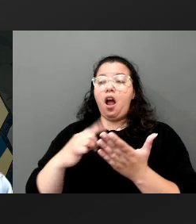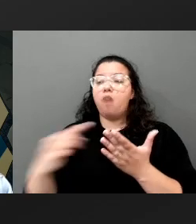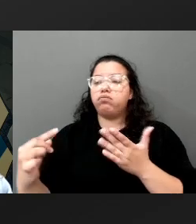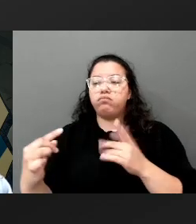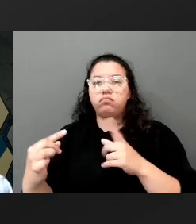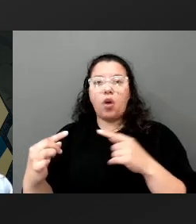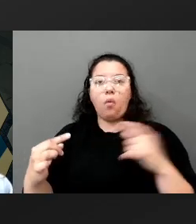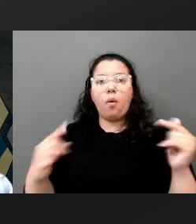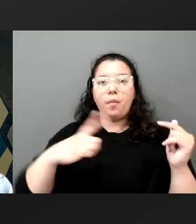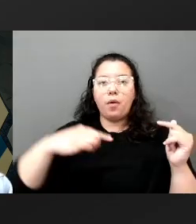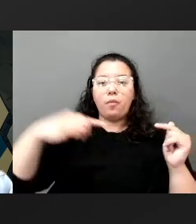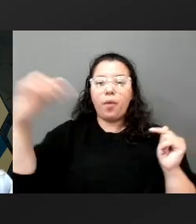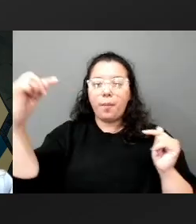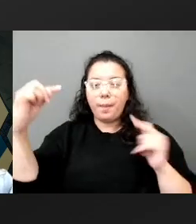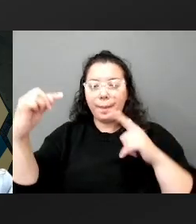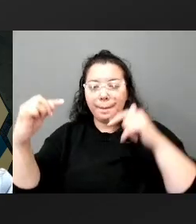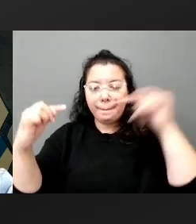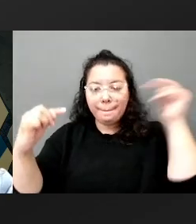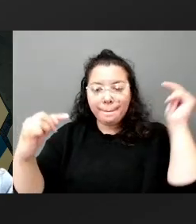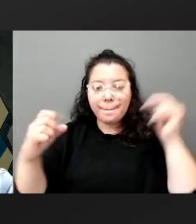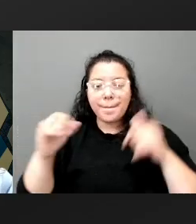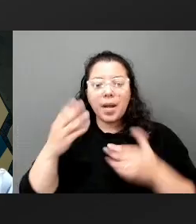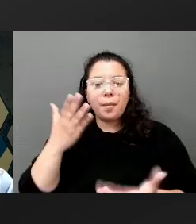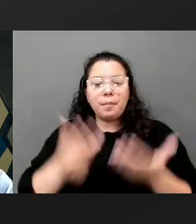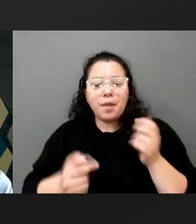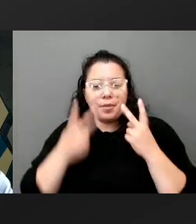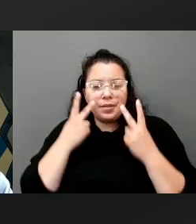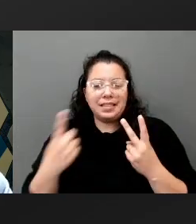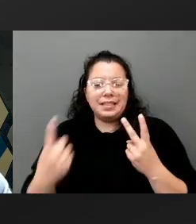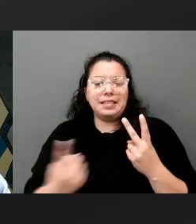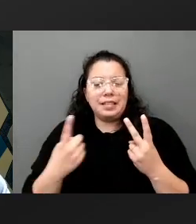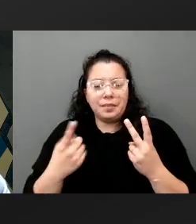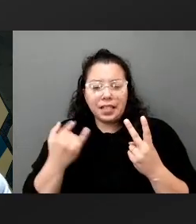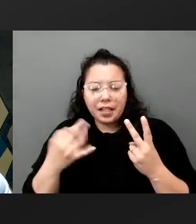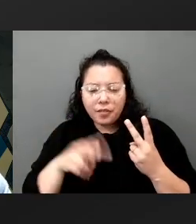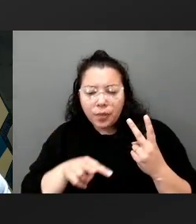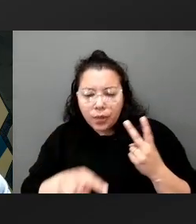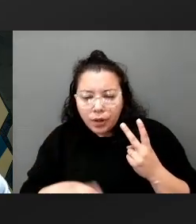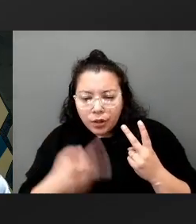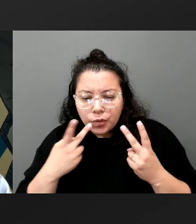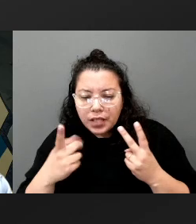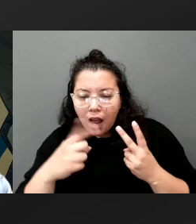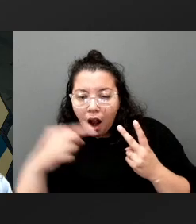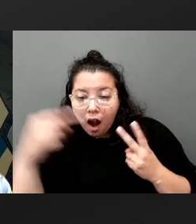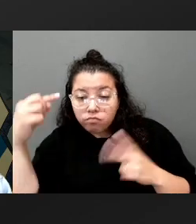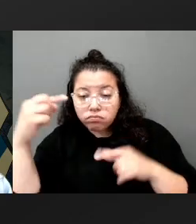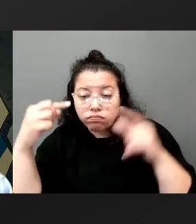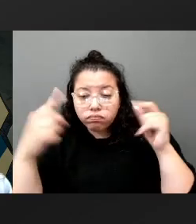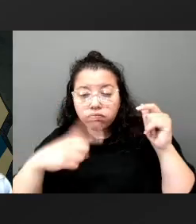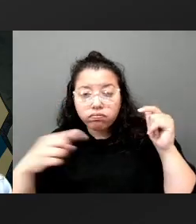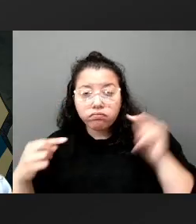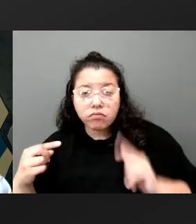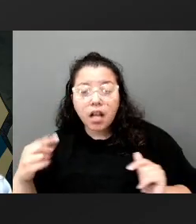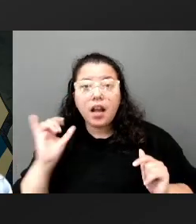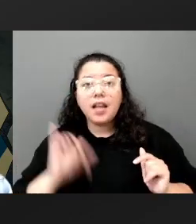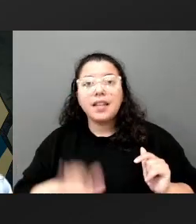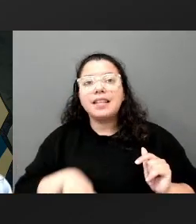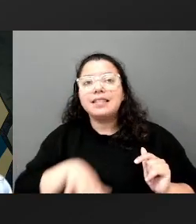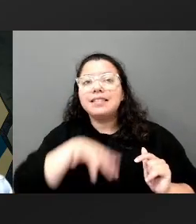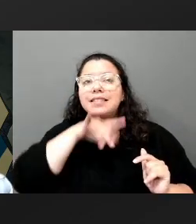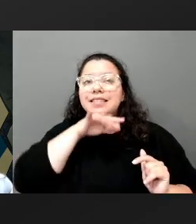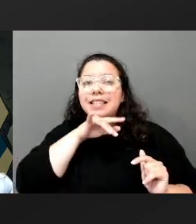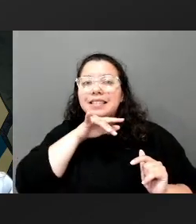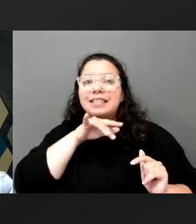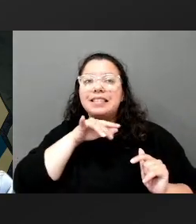images, you might see something that looks sort of like that. And we believe that this is sort of the remnant dusty, icy material, maybe